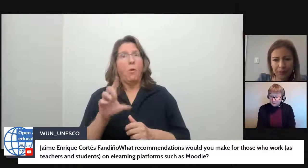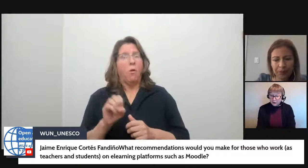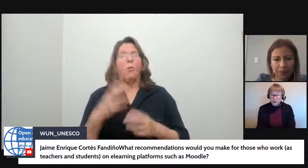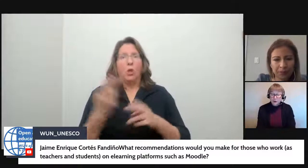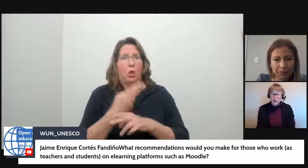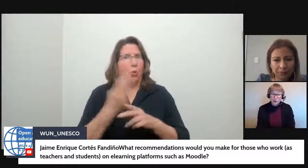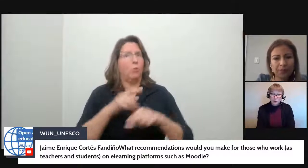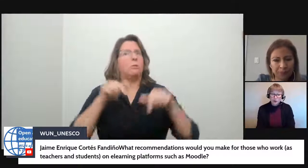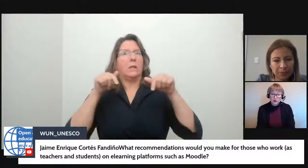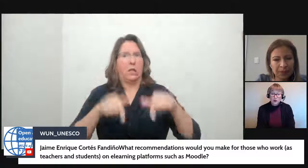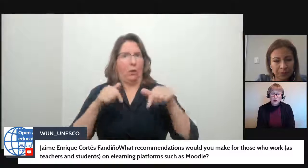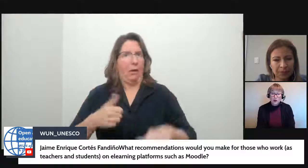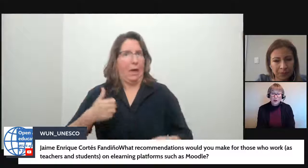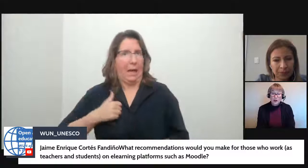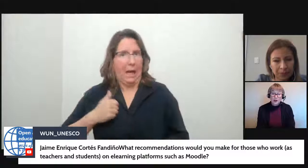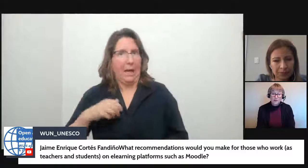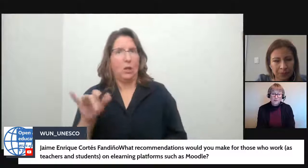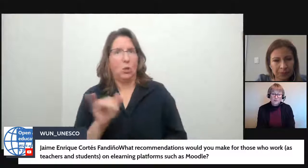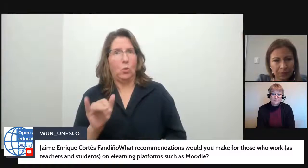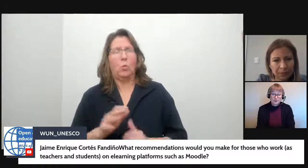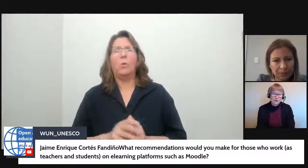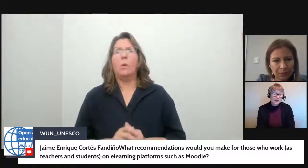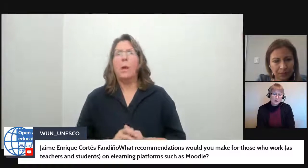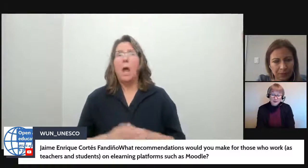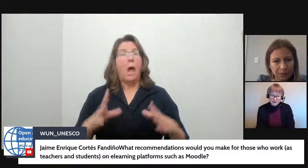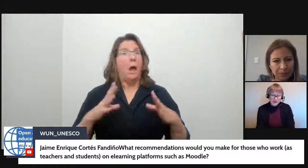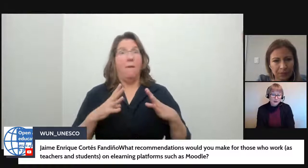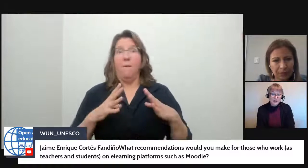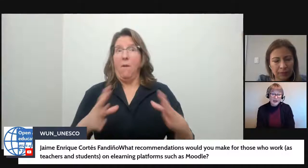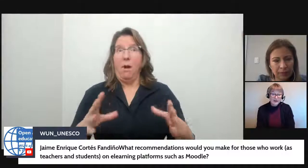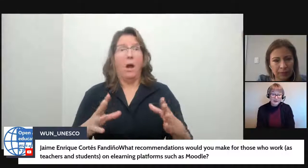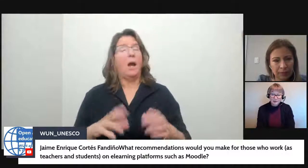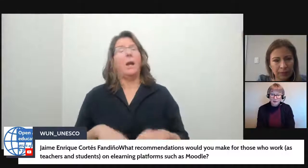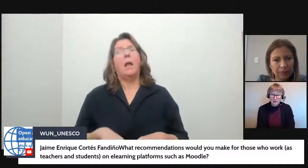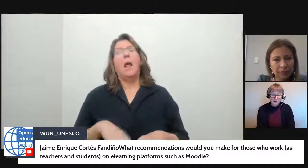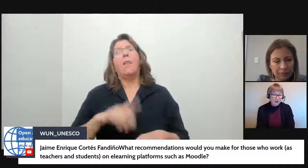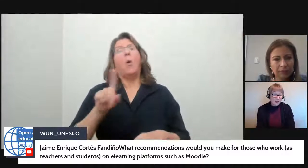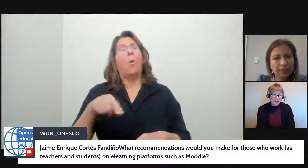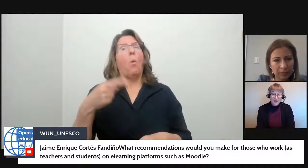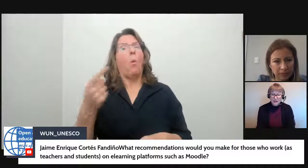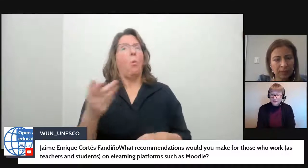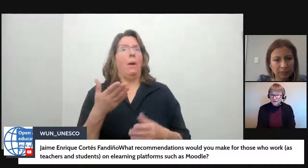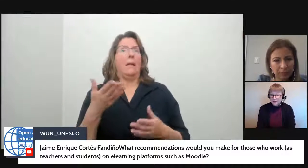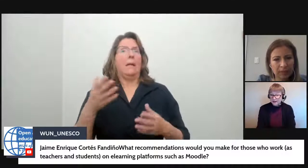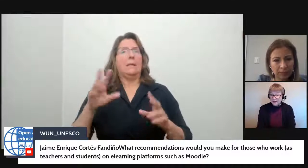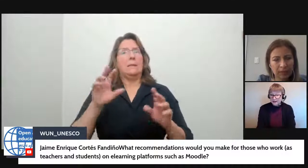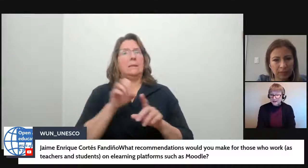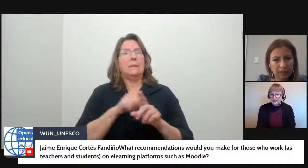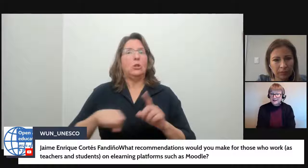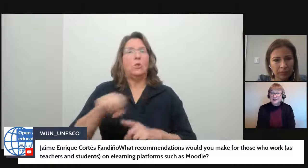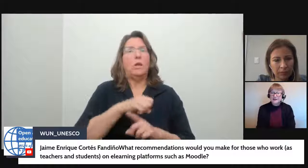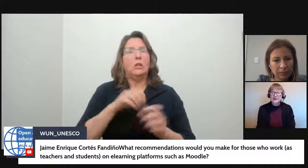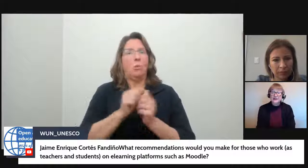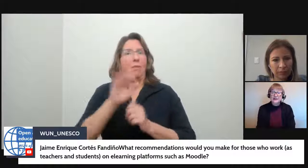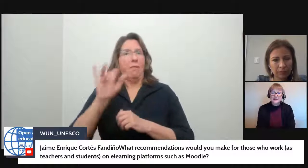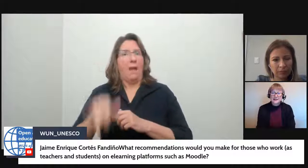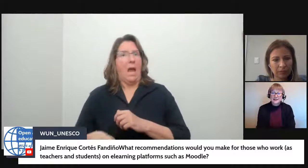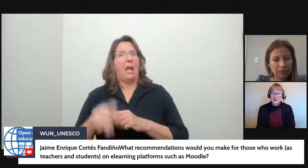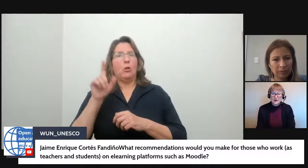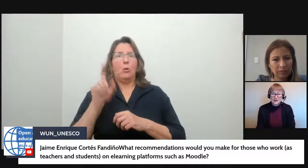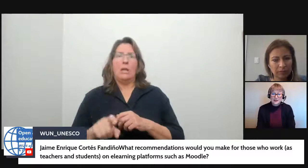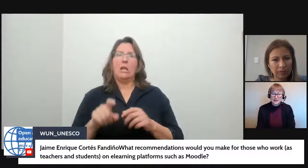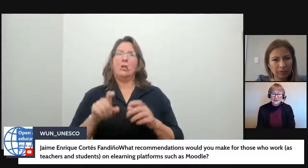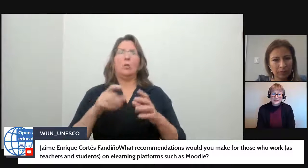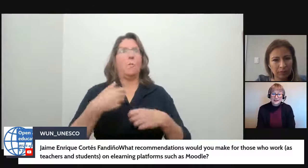I'm familiar with Moodle. We use it here in Canada as well, and that's fine. The